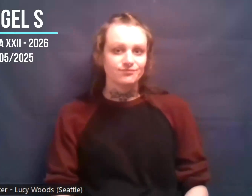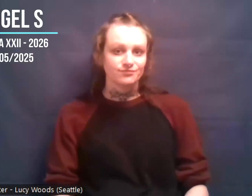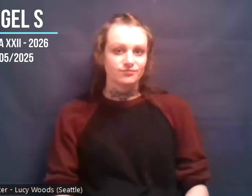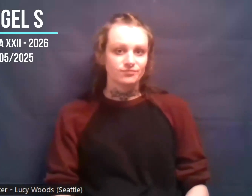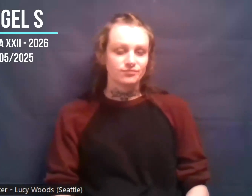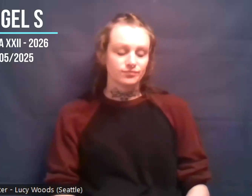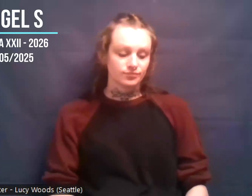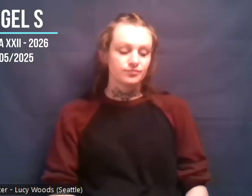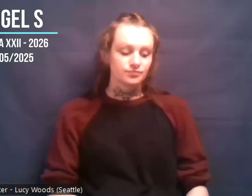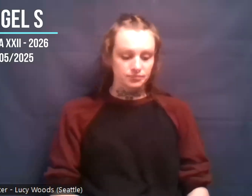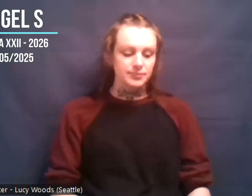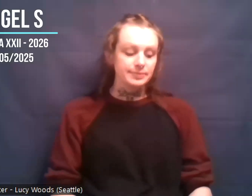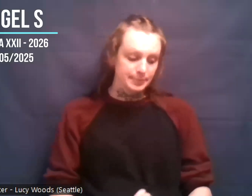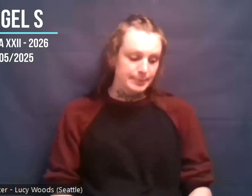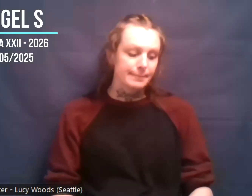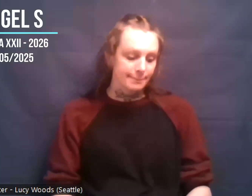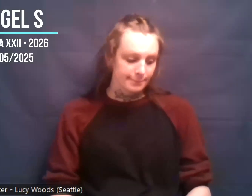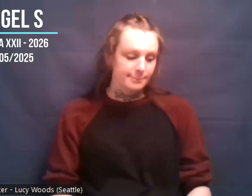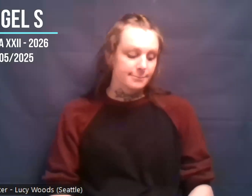And